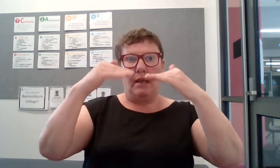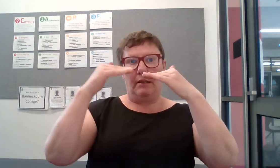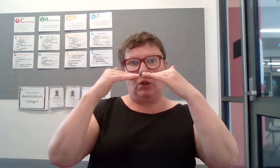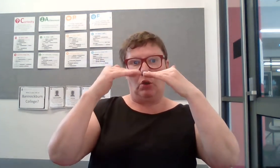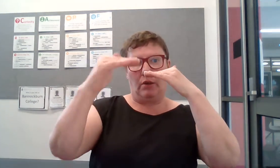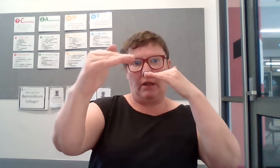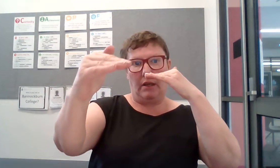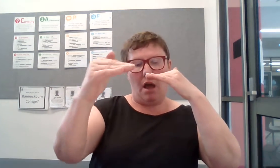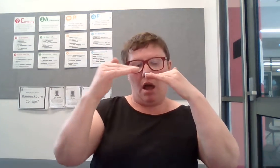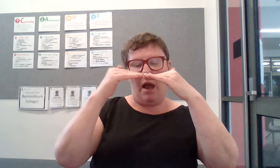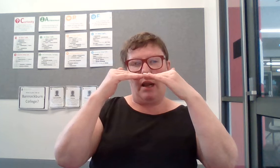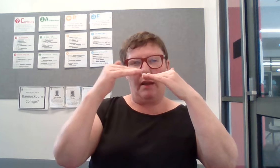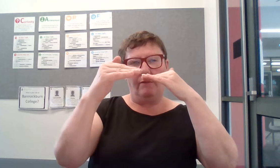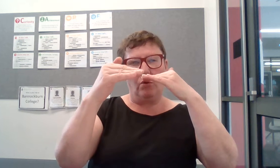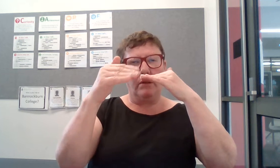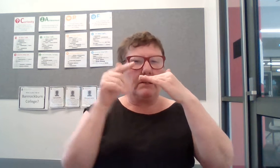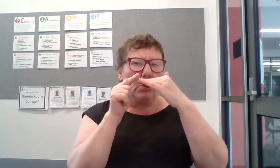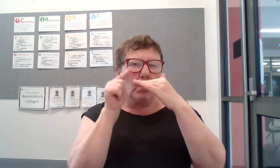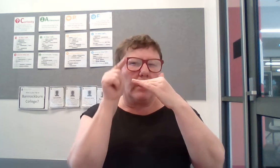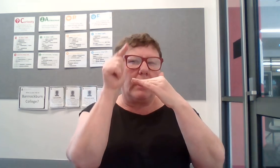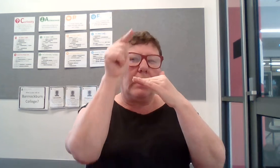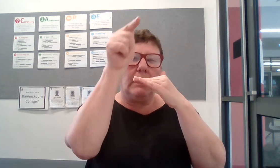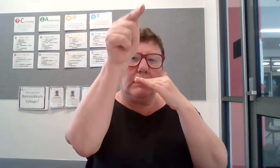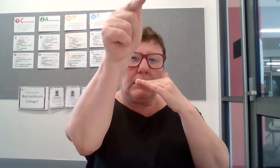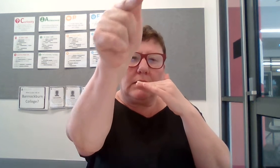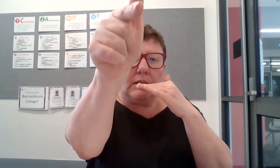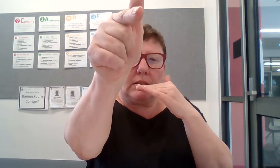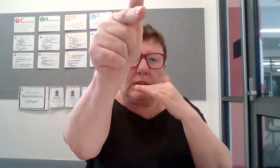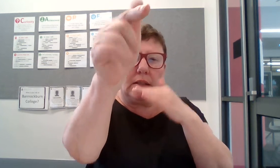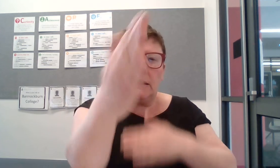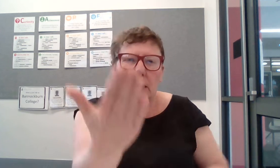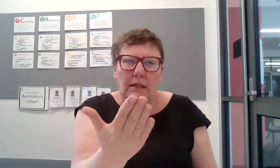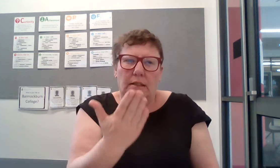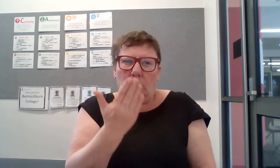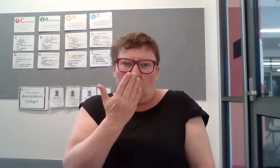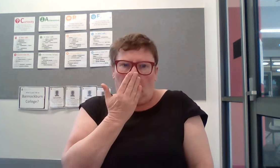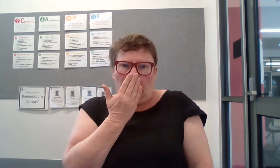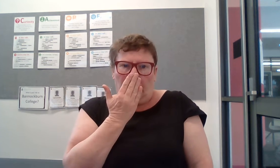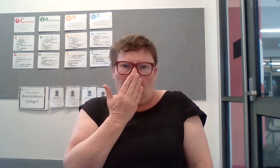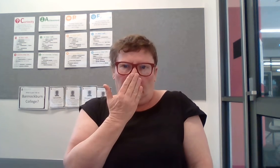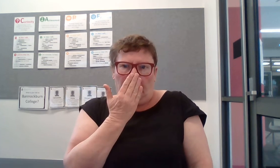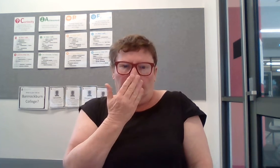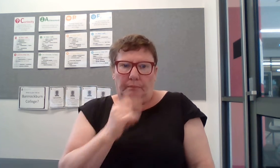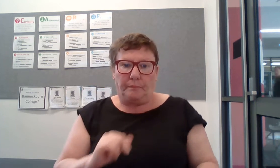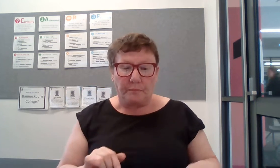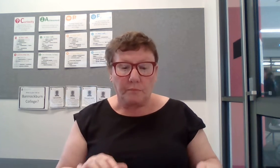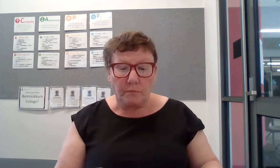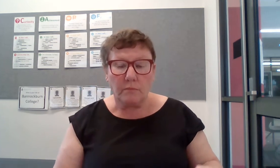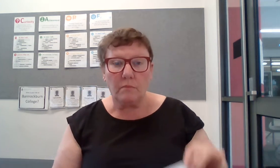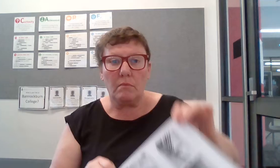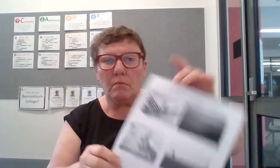Is it looking at eye level? Is it looking into the distance? Is it close up?